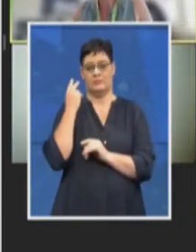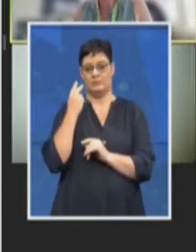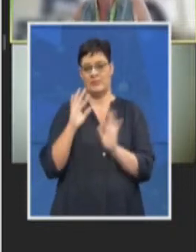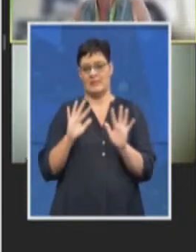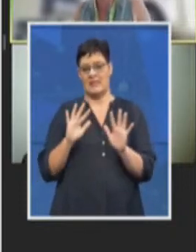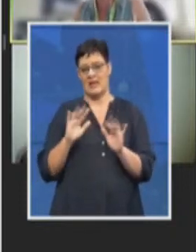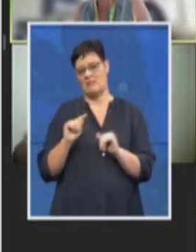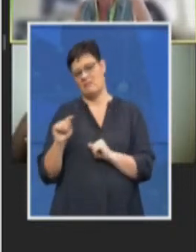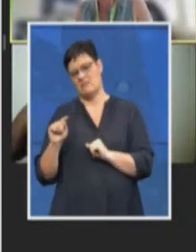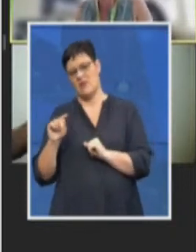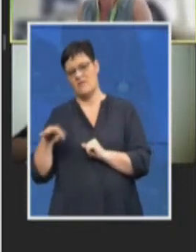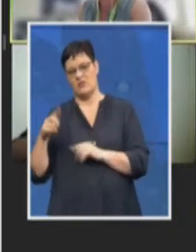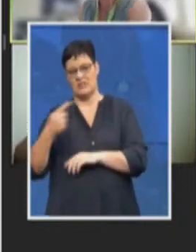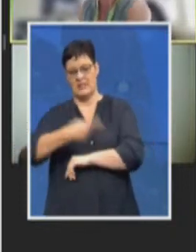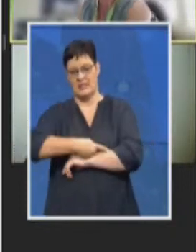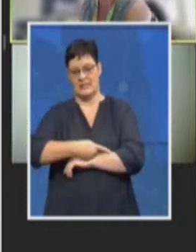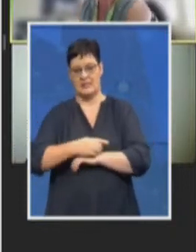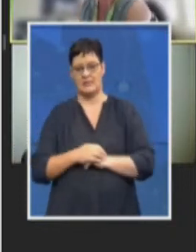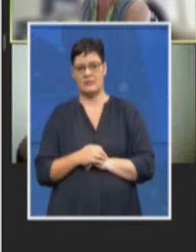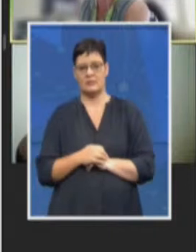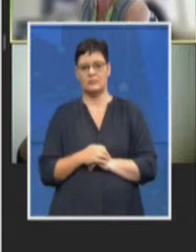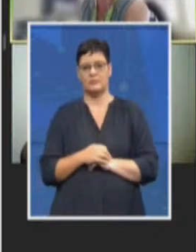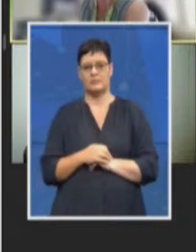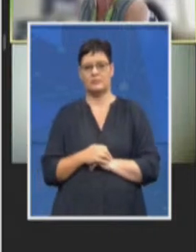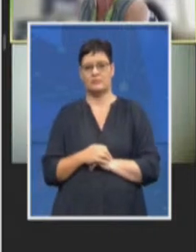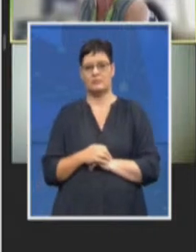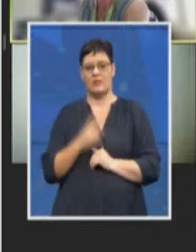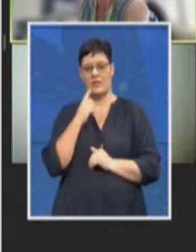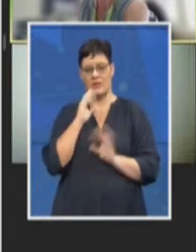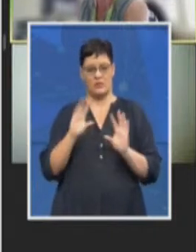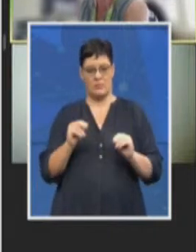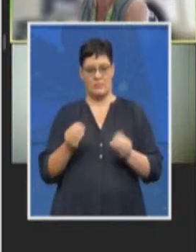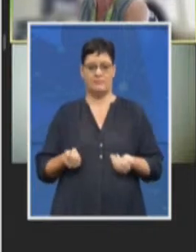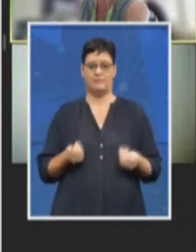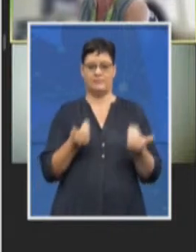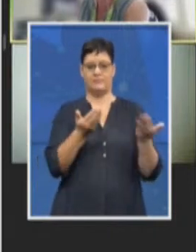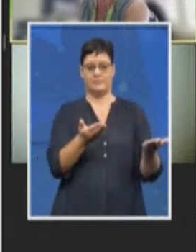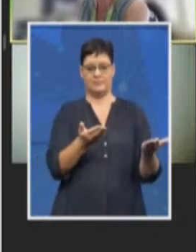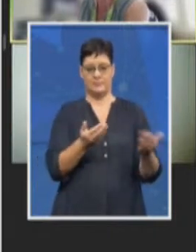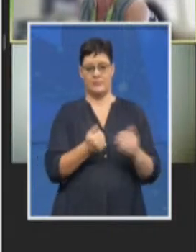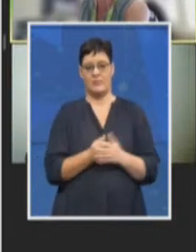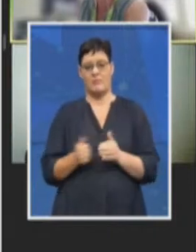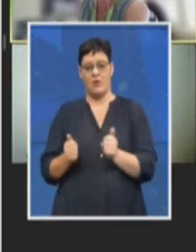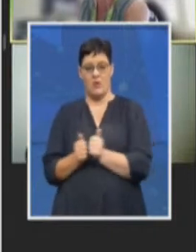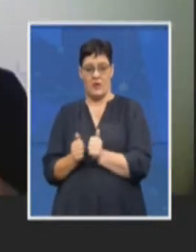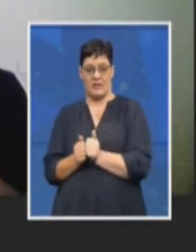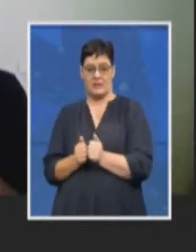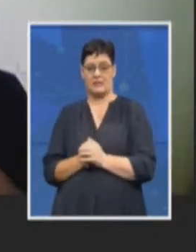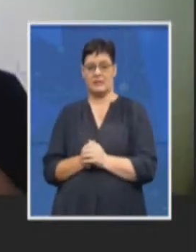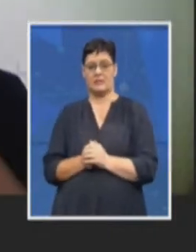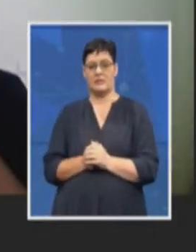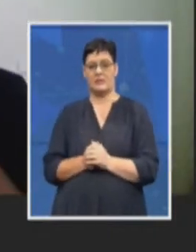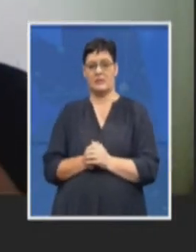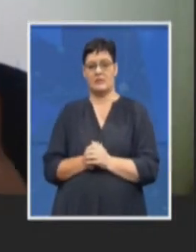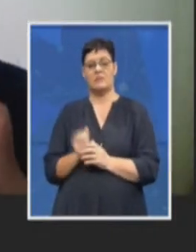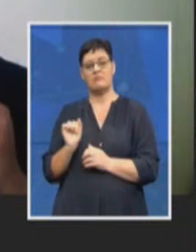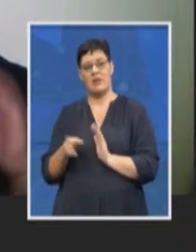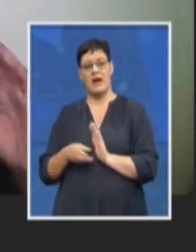going to stop there and just hand over to one of my colleagues, just to update in terms of